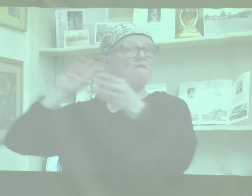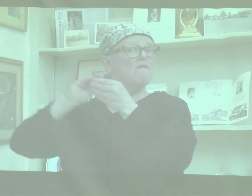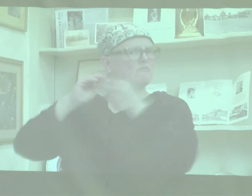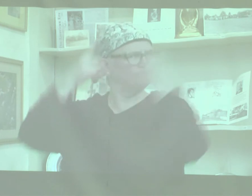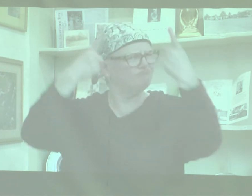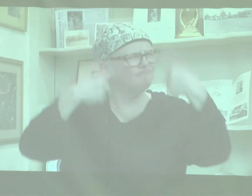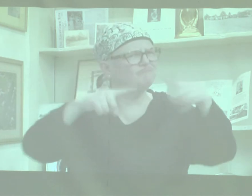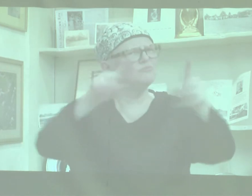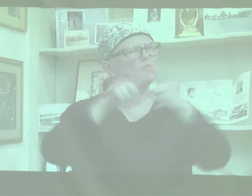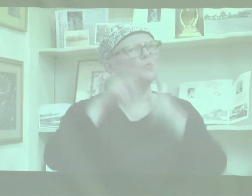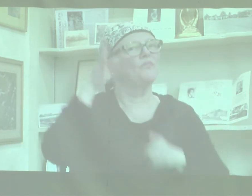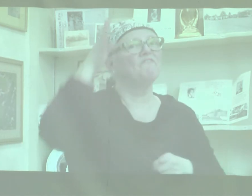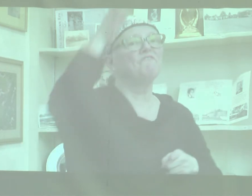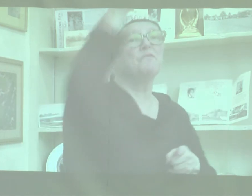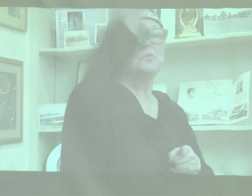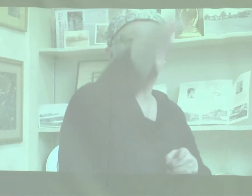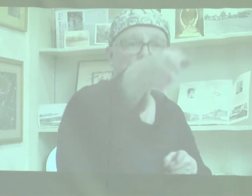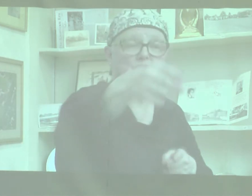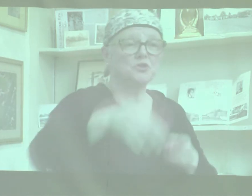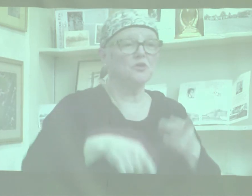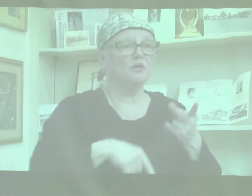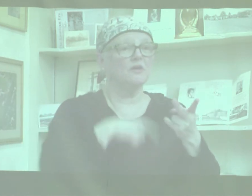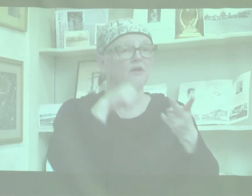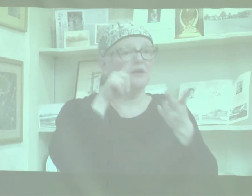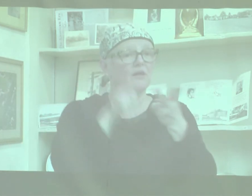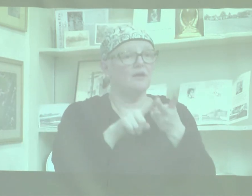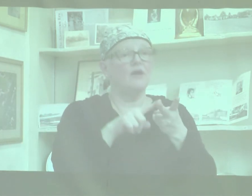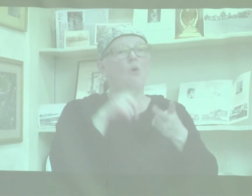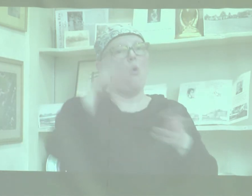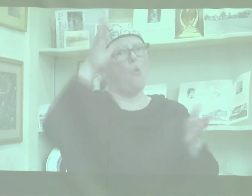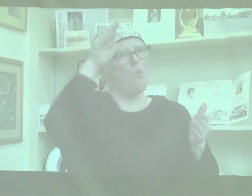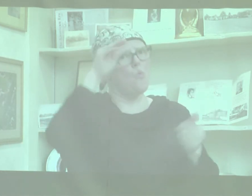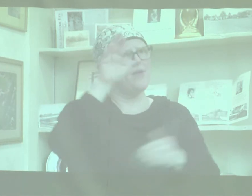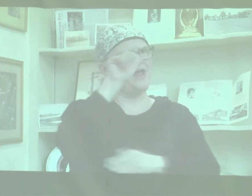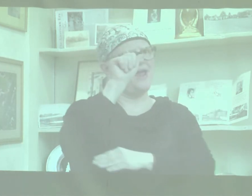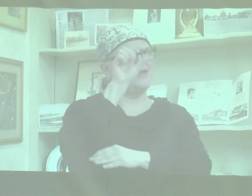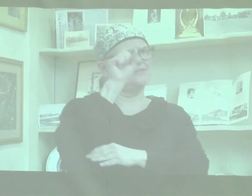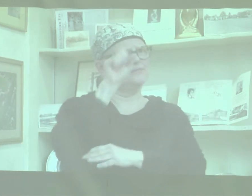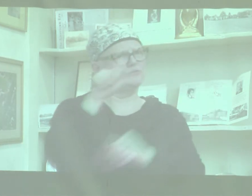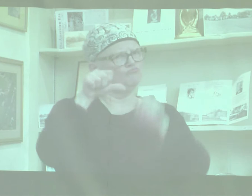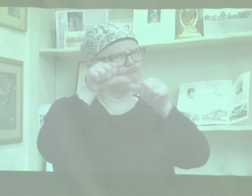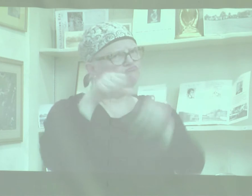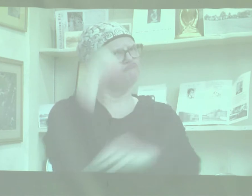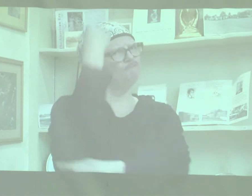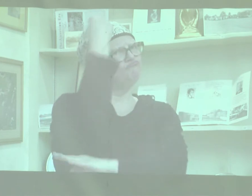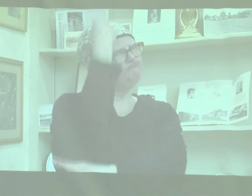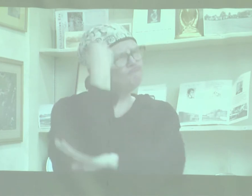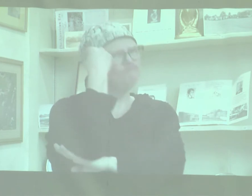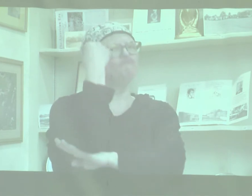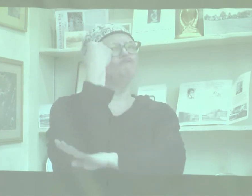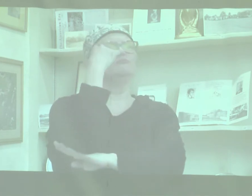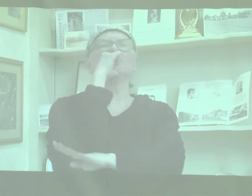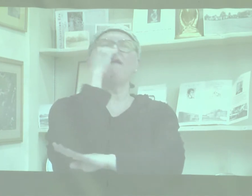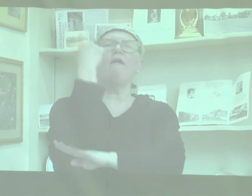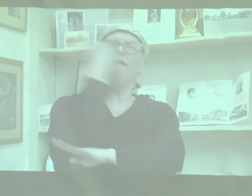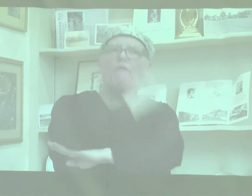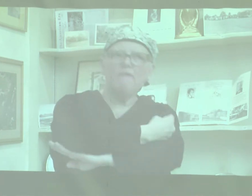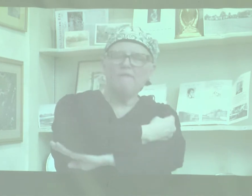And all the work that had been done and all the accomplishments of the school, he was hoping would